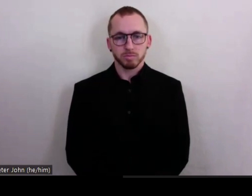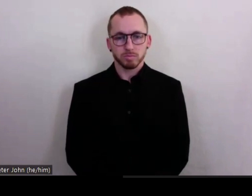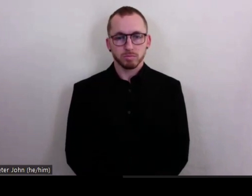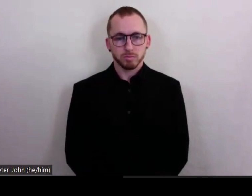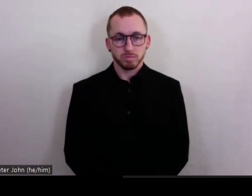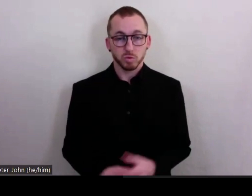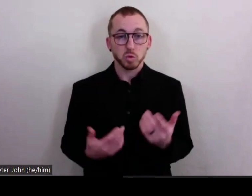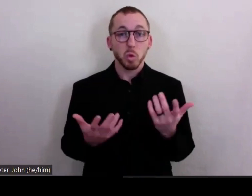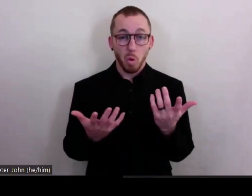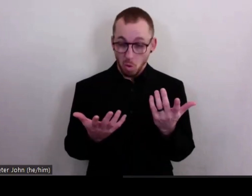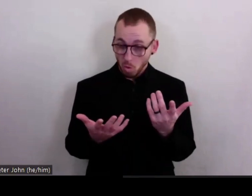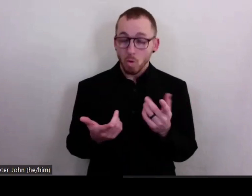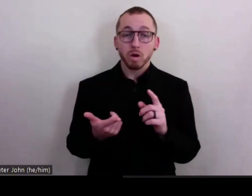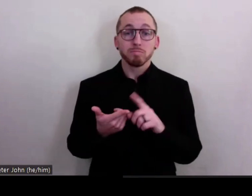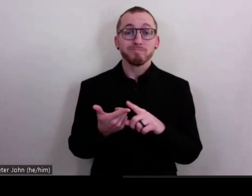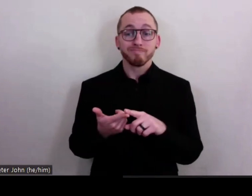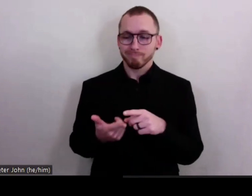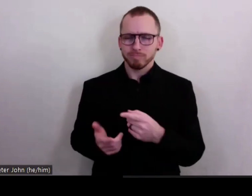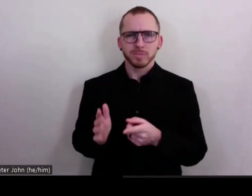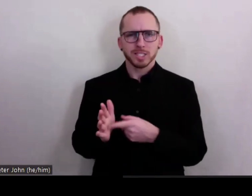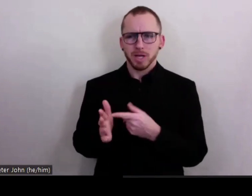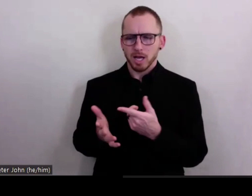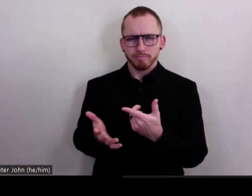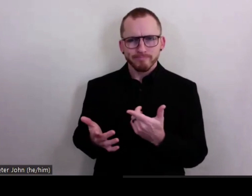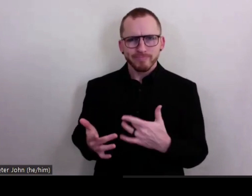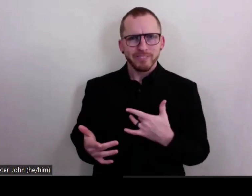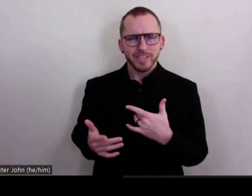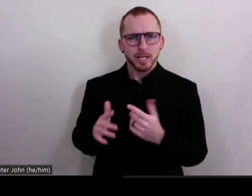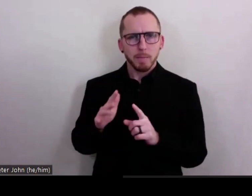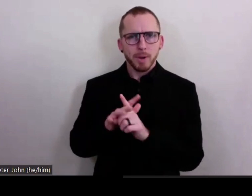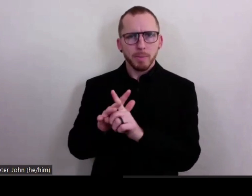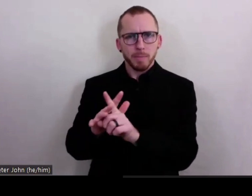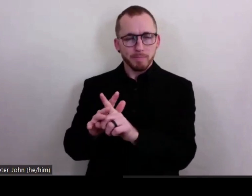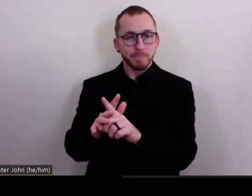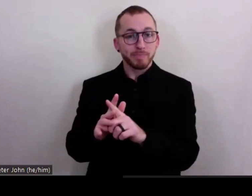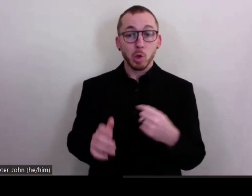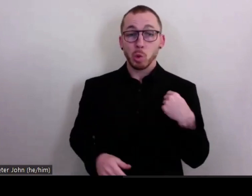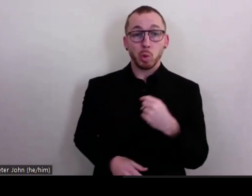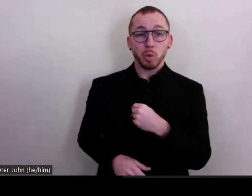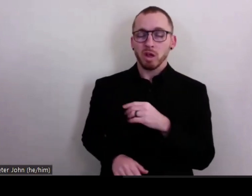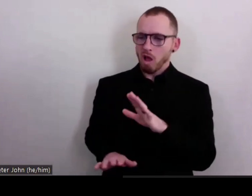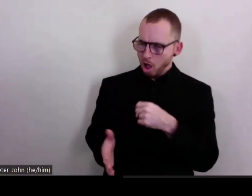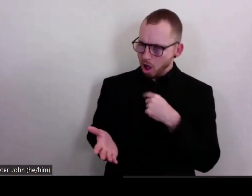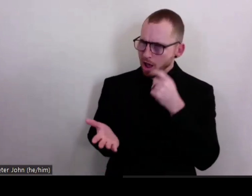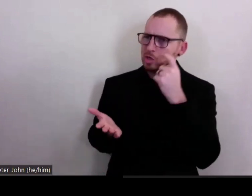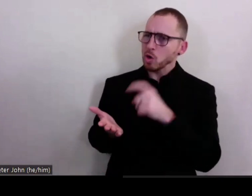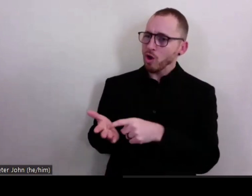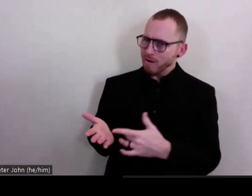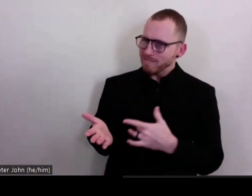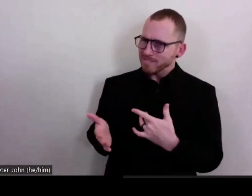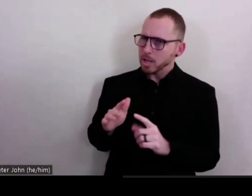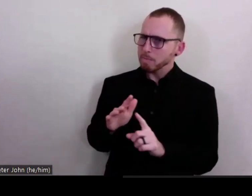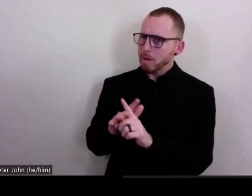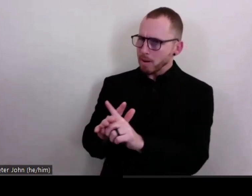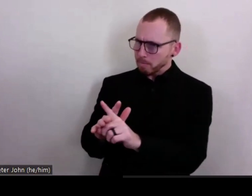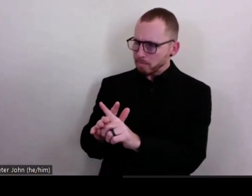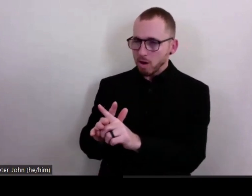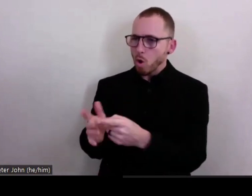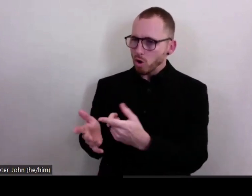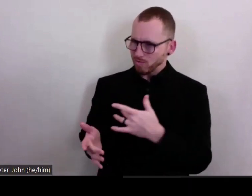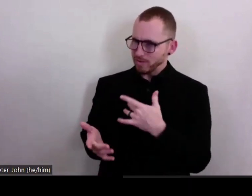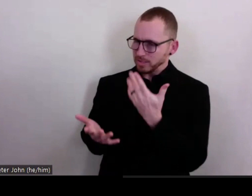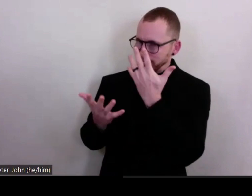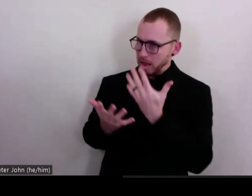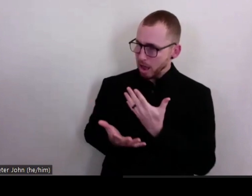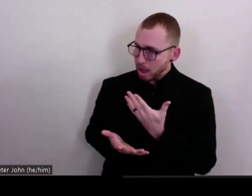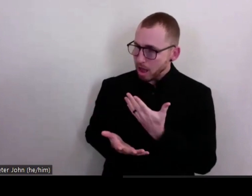up, oh, you have some sadness coming up, they have to be able to interpret that that's sadness. And again, most kids, if they don't